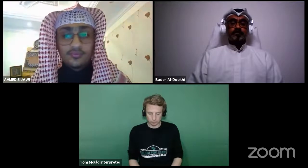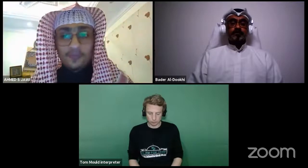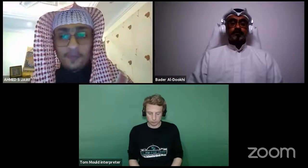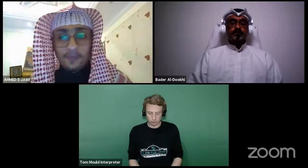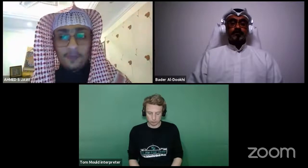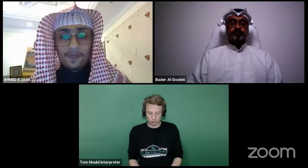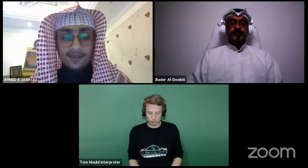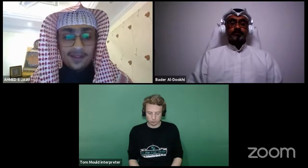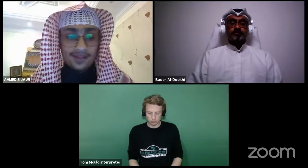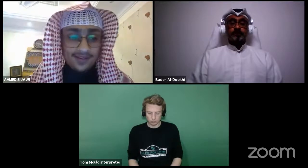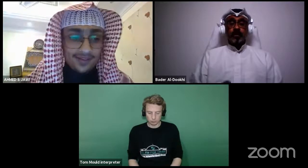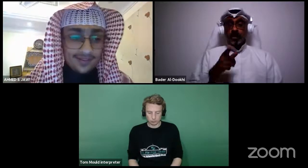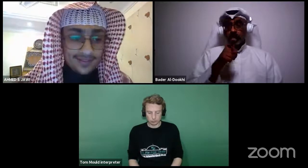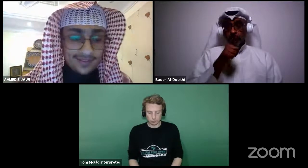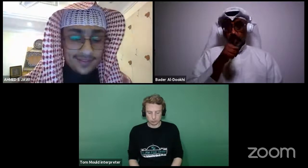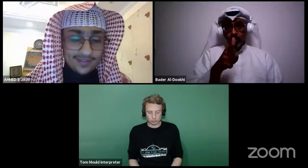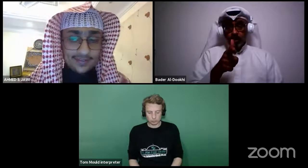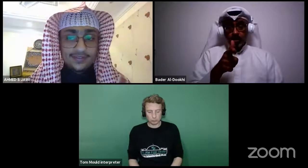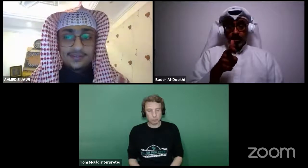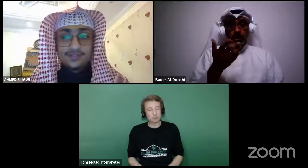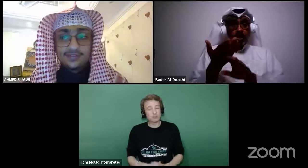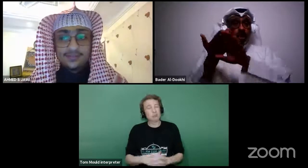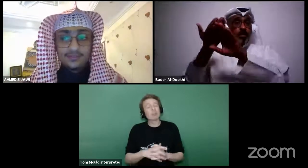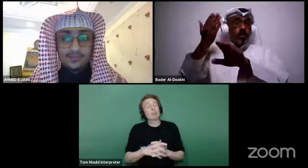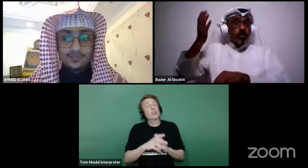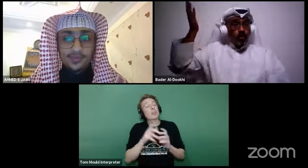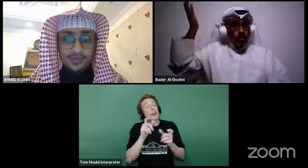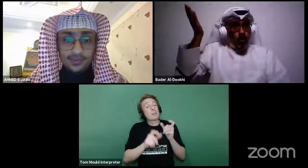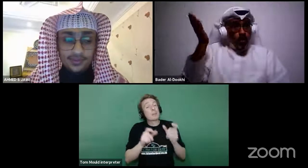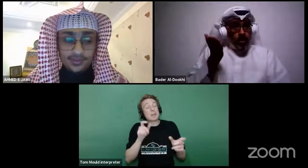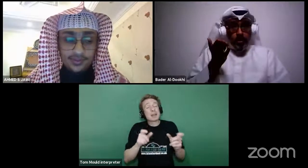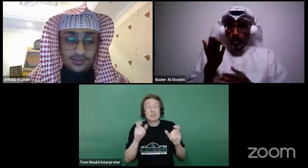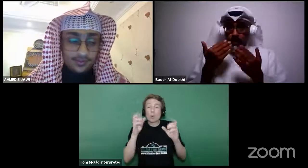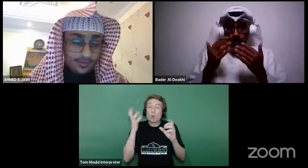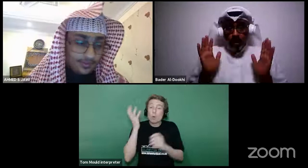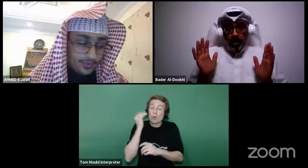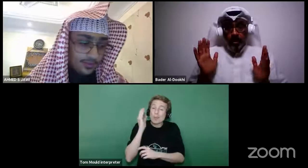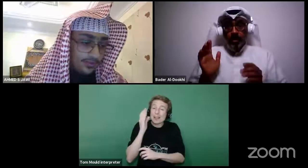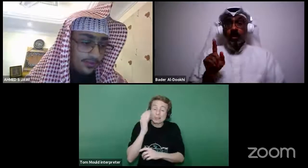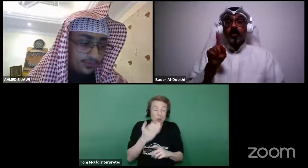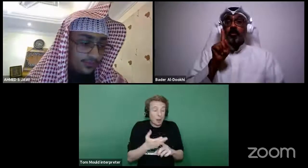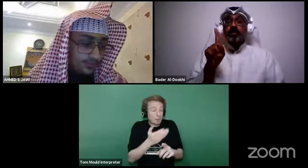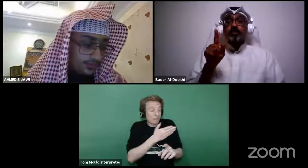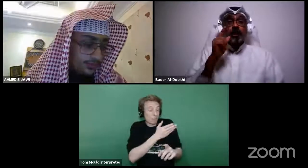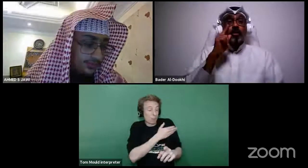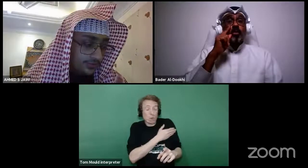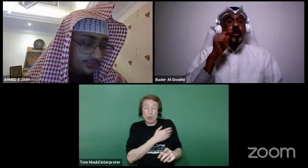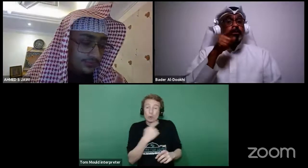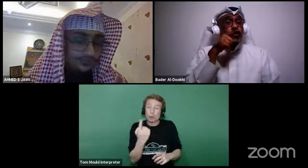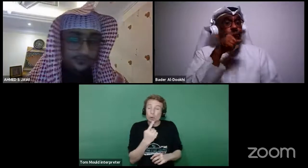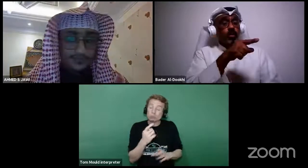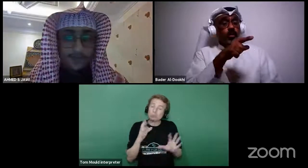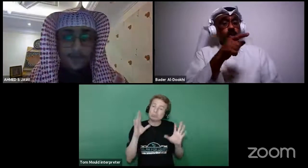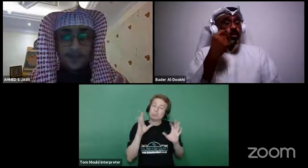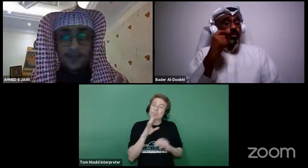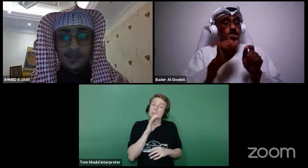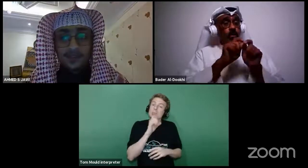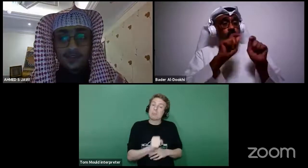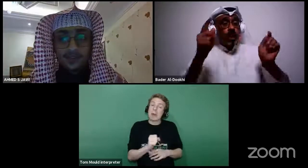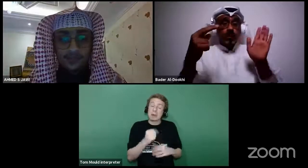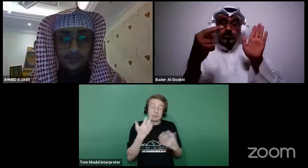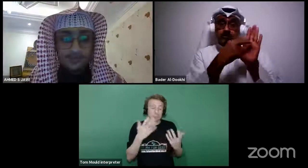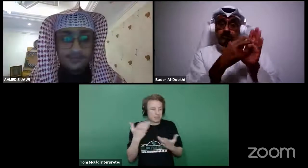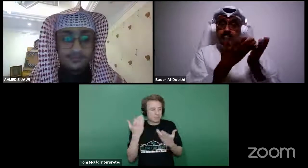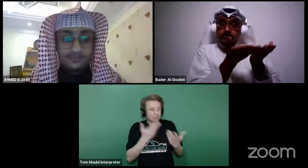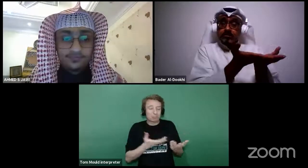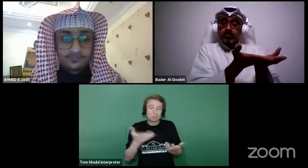And we did not send any before you, any messengers, except there were men to whom we revealed revelation, from